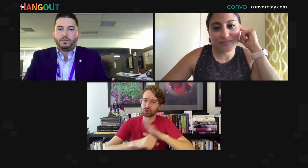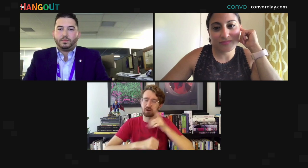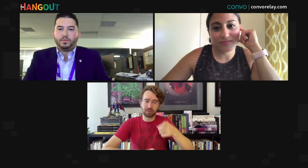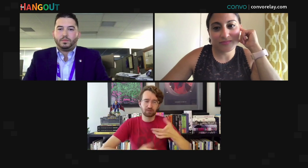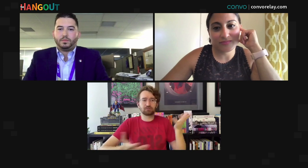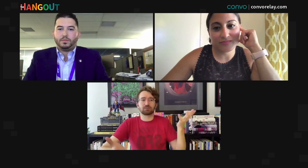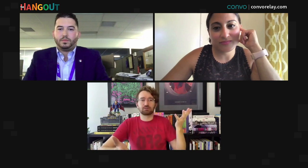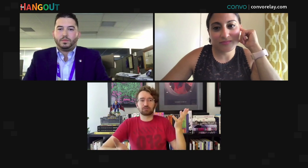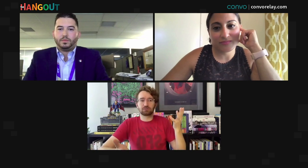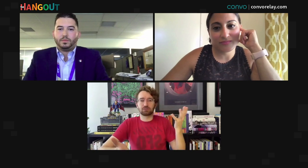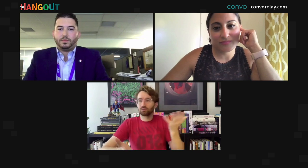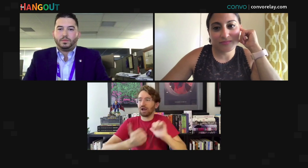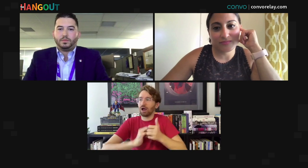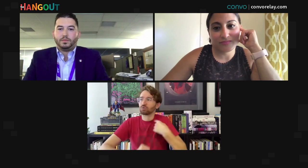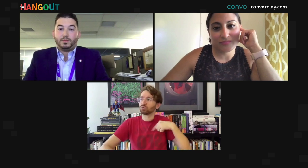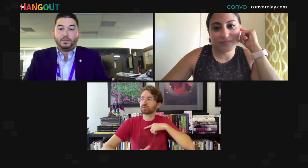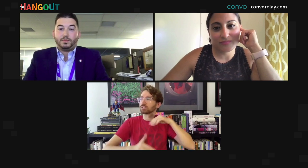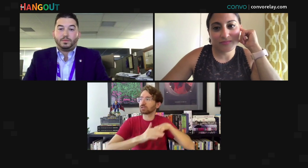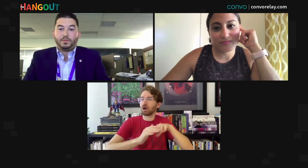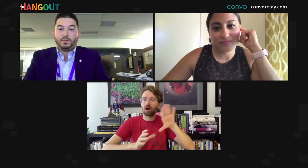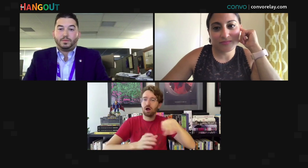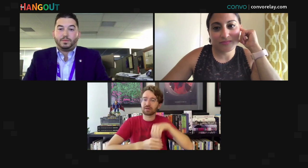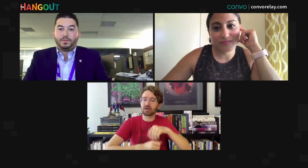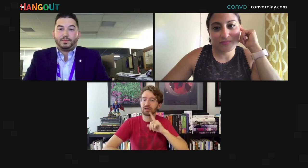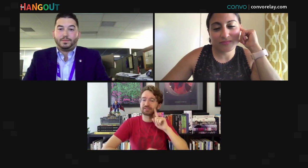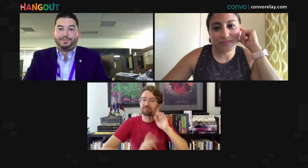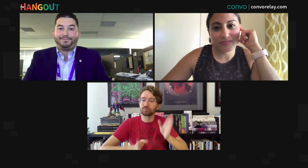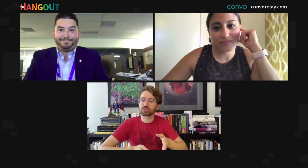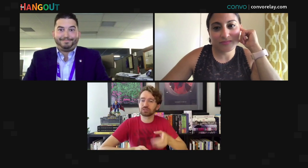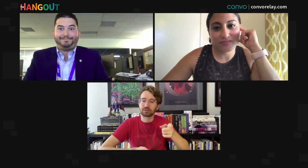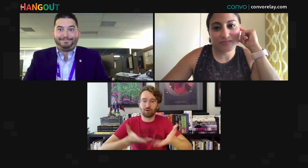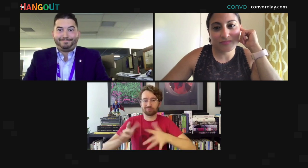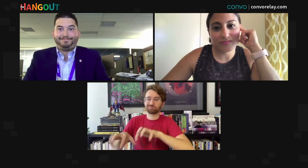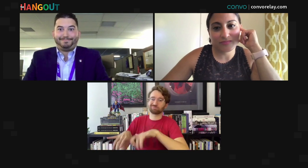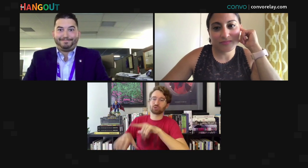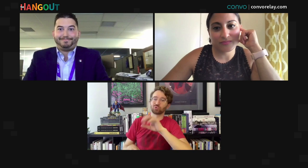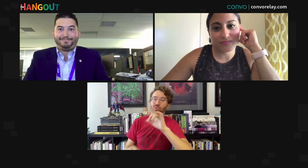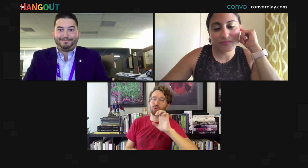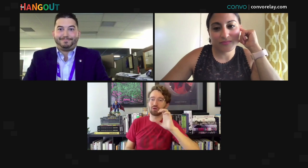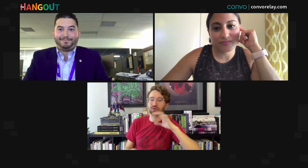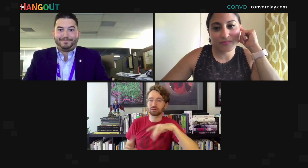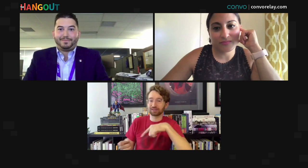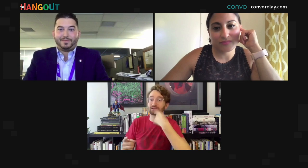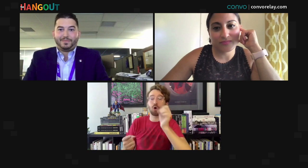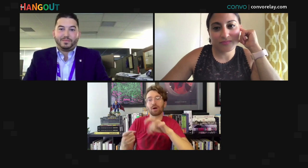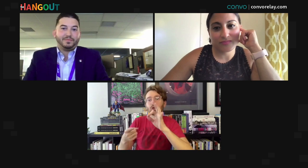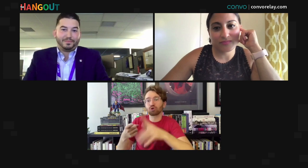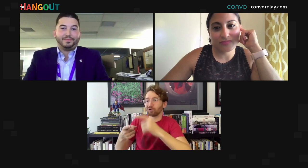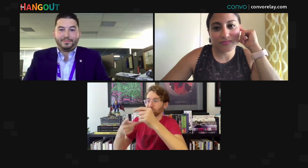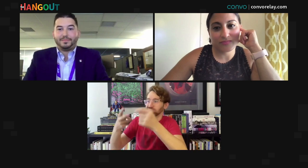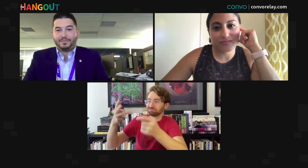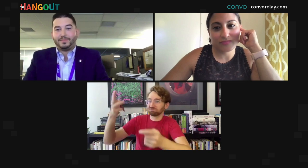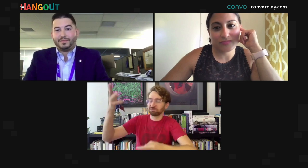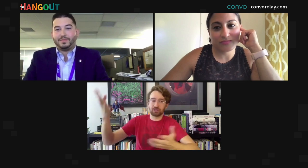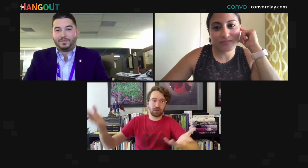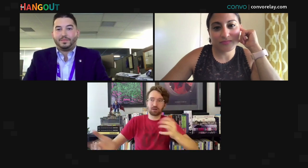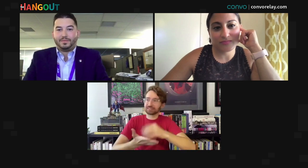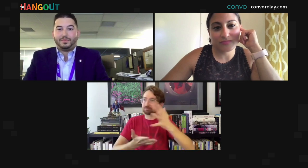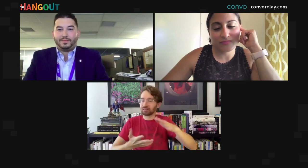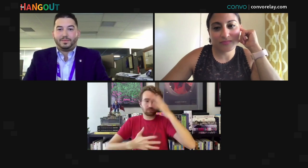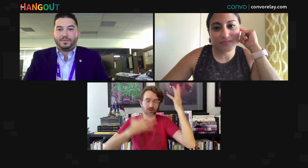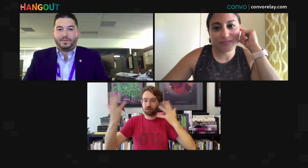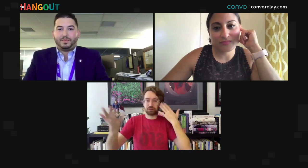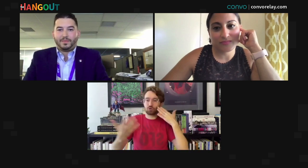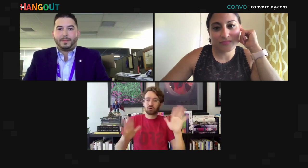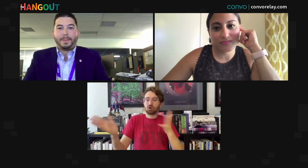is what I need. And Ryan, didn't you say for your first interview that maybe they looked up in Google and they said,